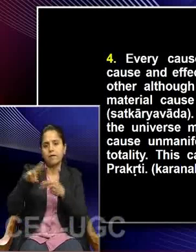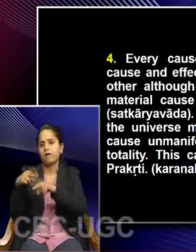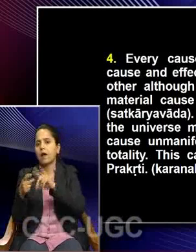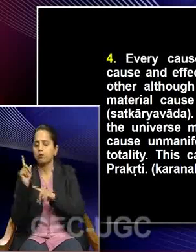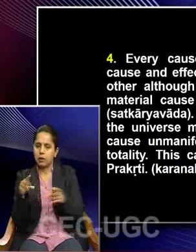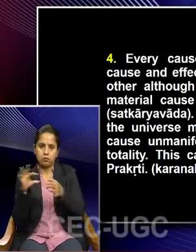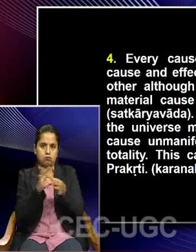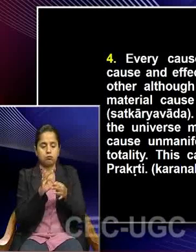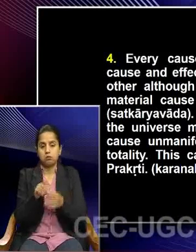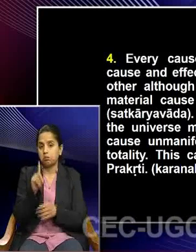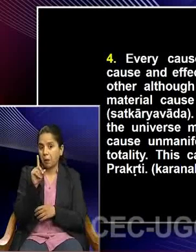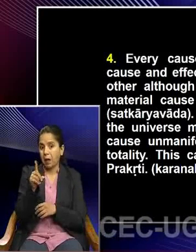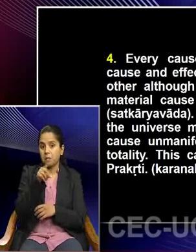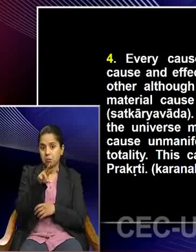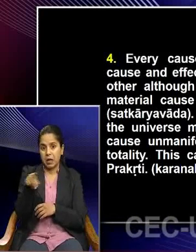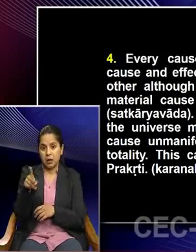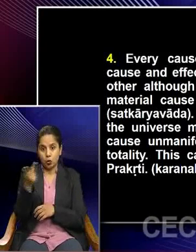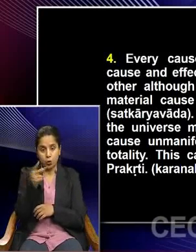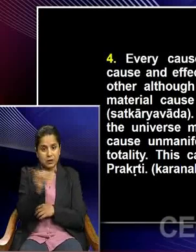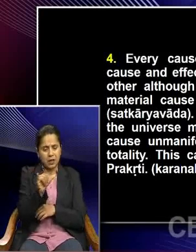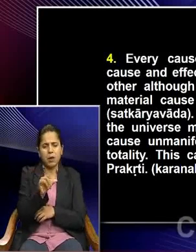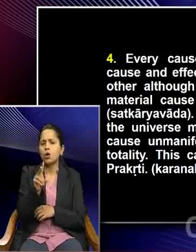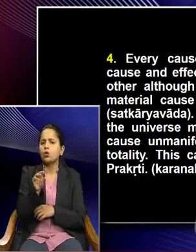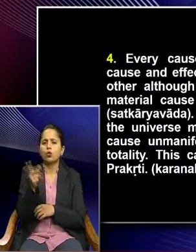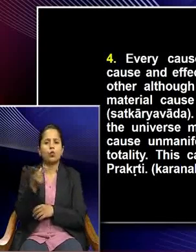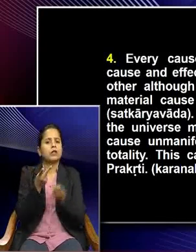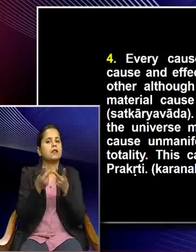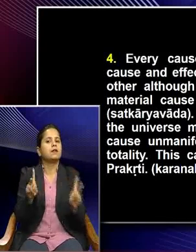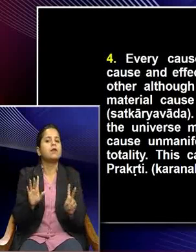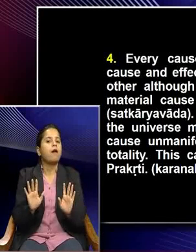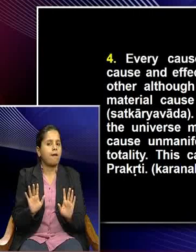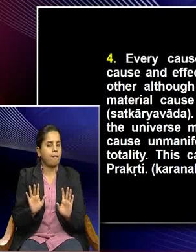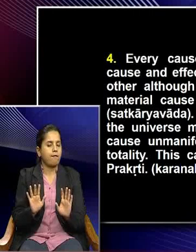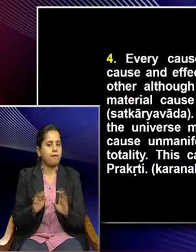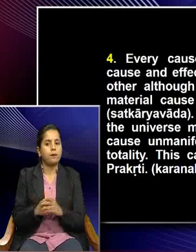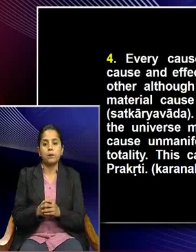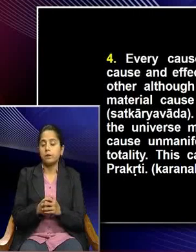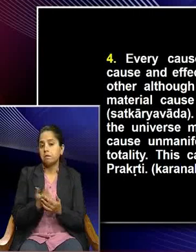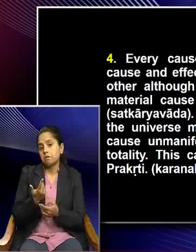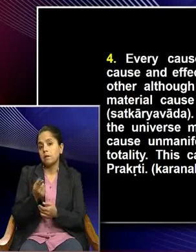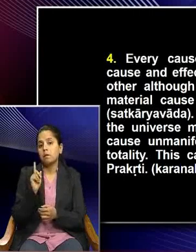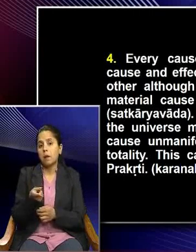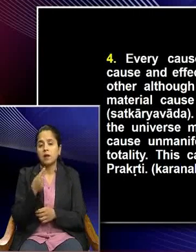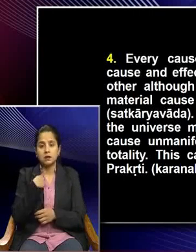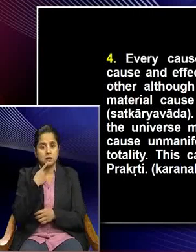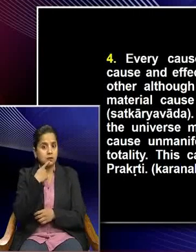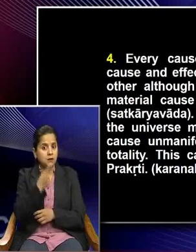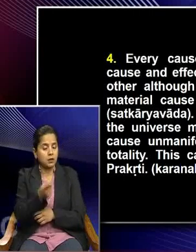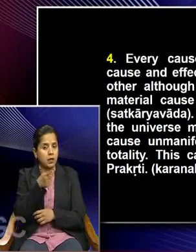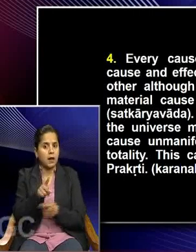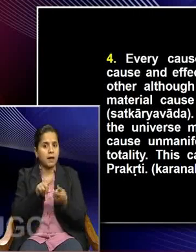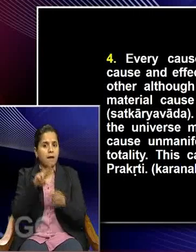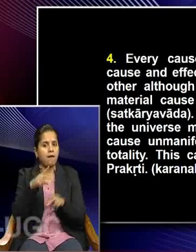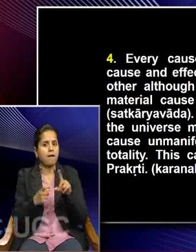but it does not mean that they are the same. They are distinct from each other. even though we are saying that the effect